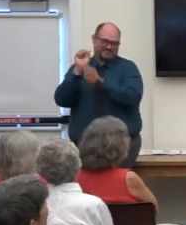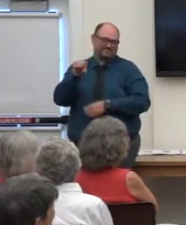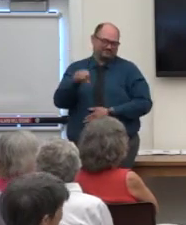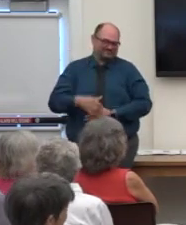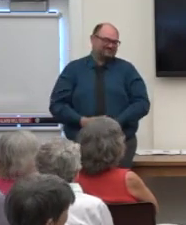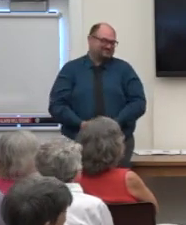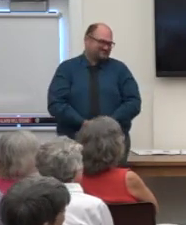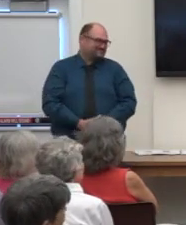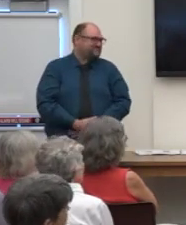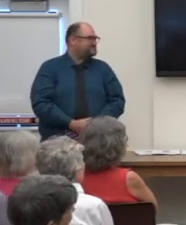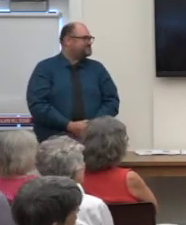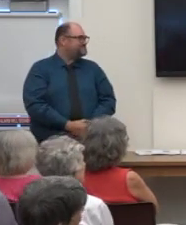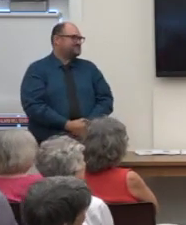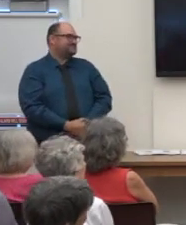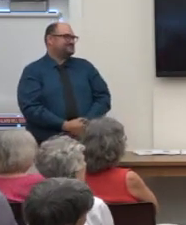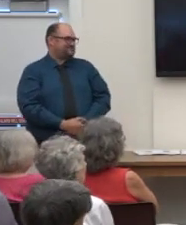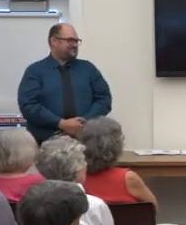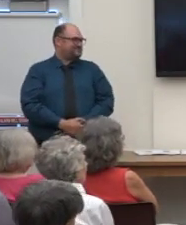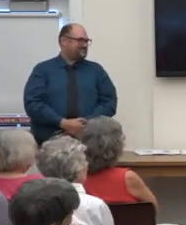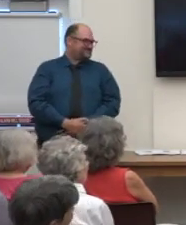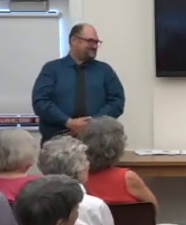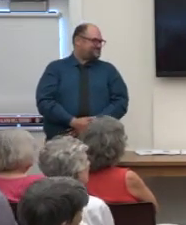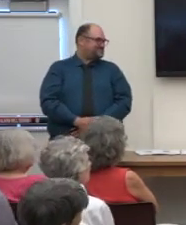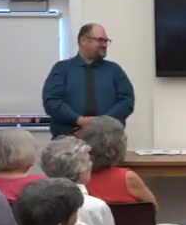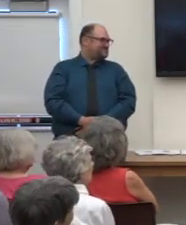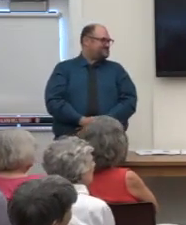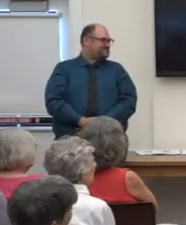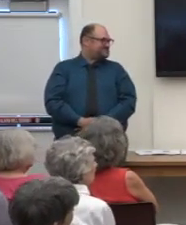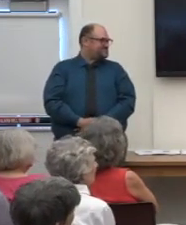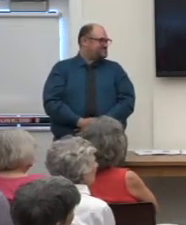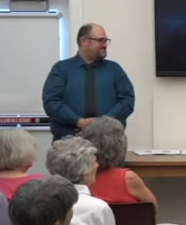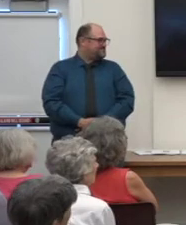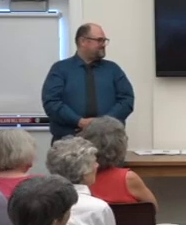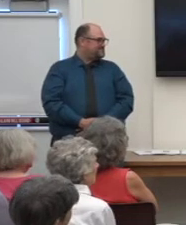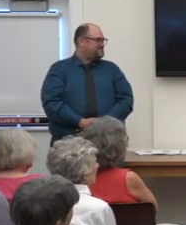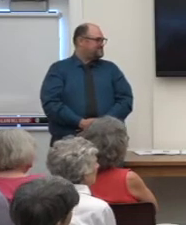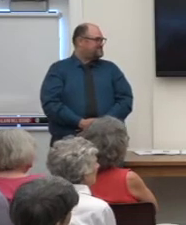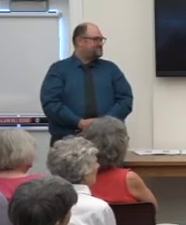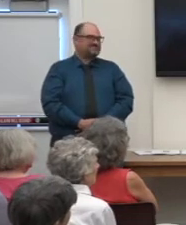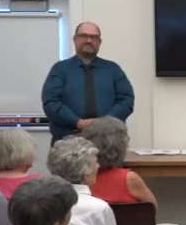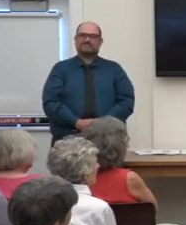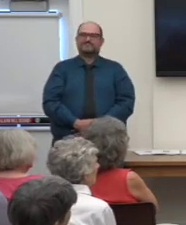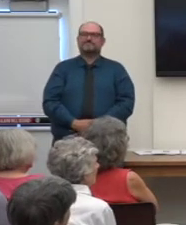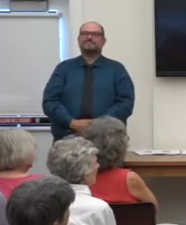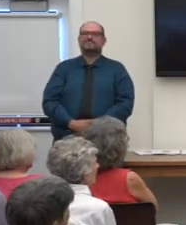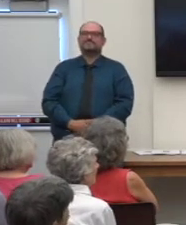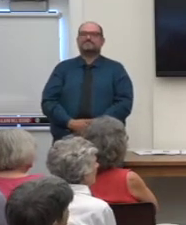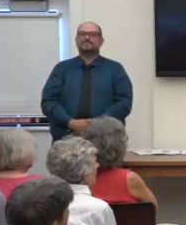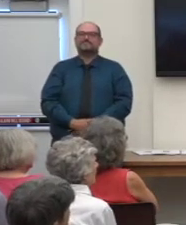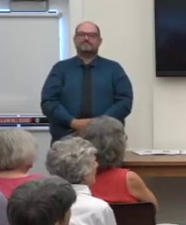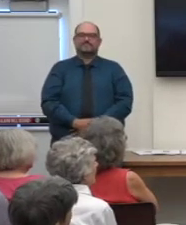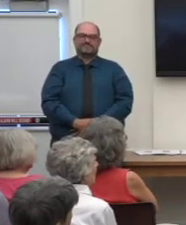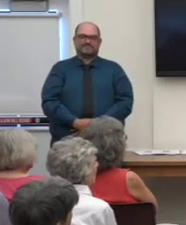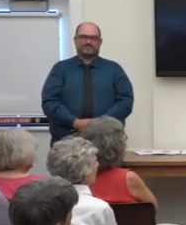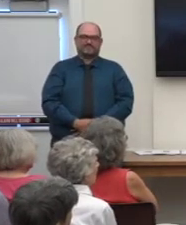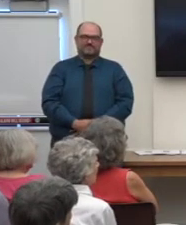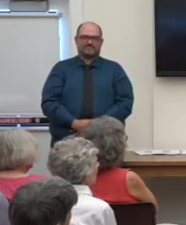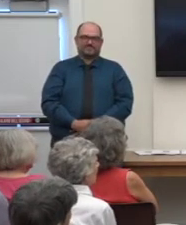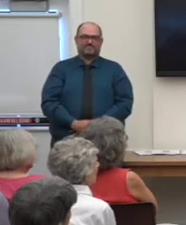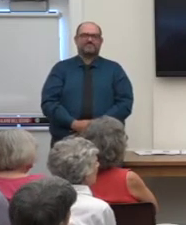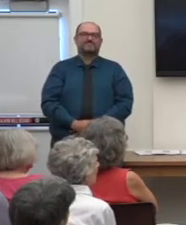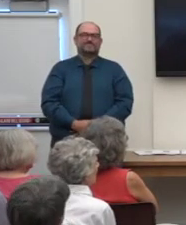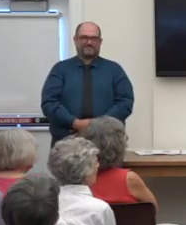As in crucifixion, absolutely. So it's kind of an interesting sign for Christmas, but